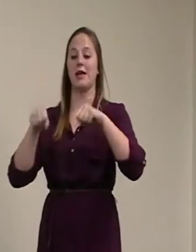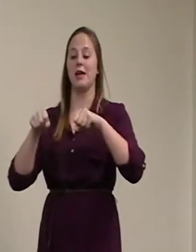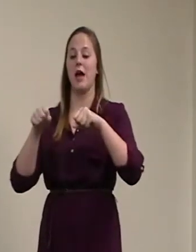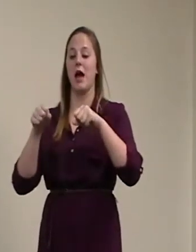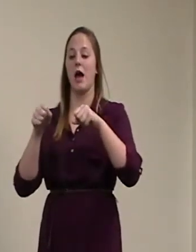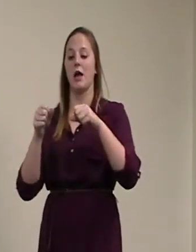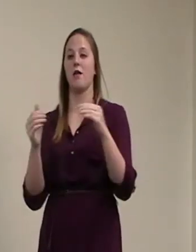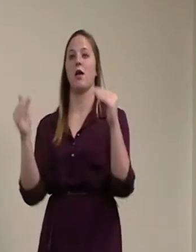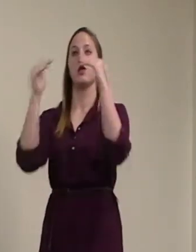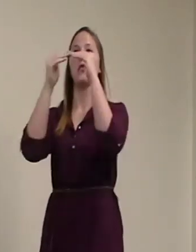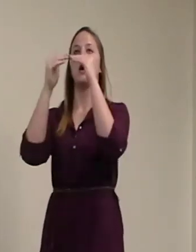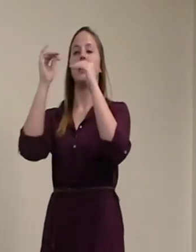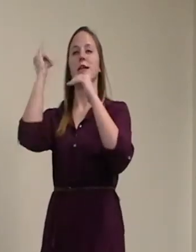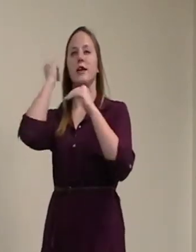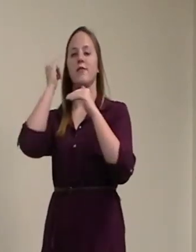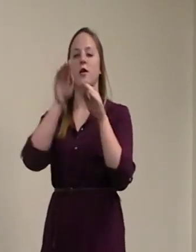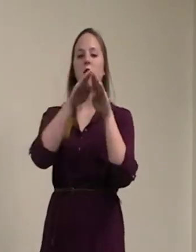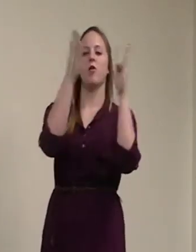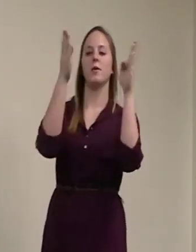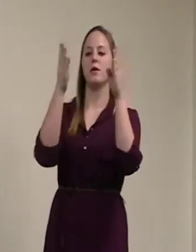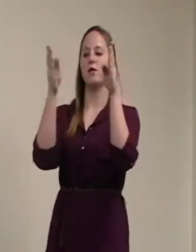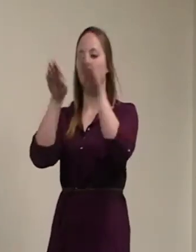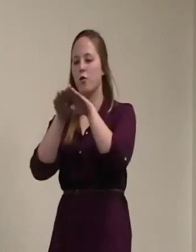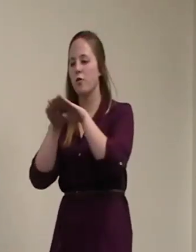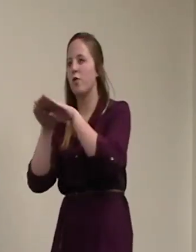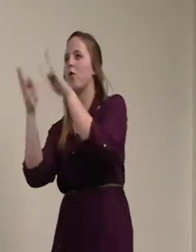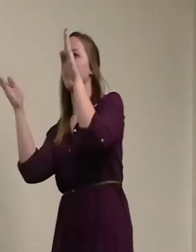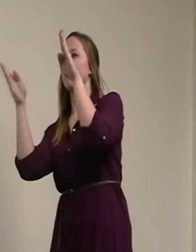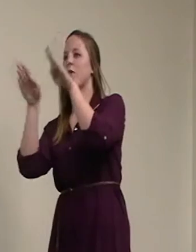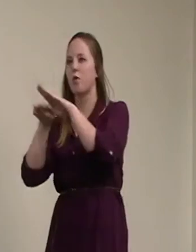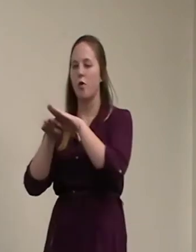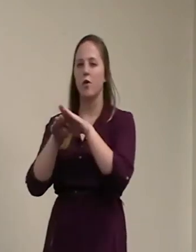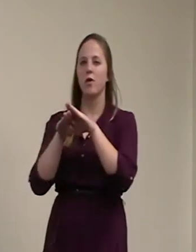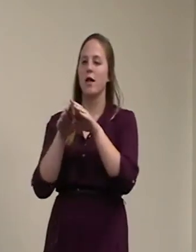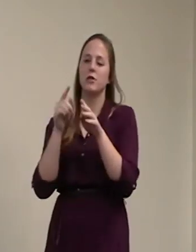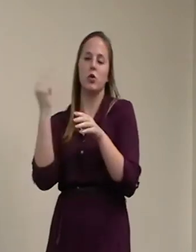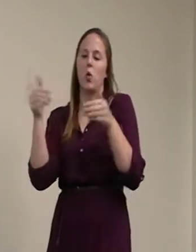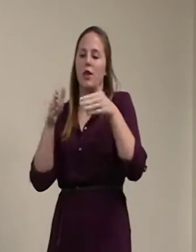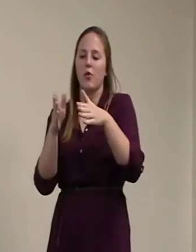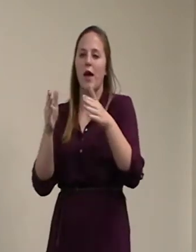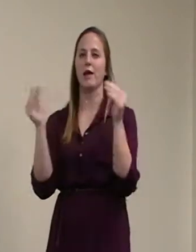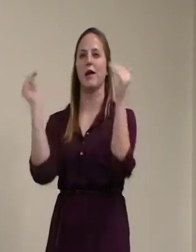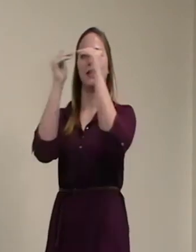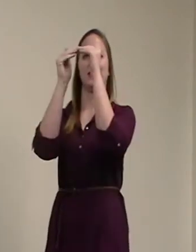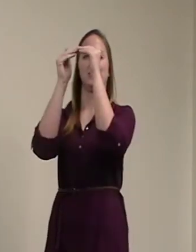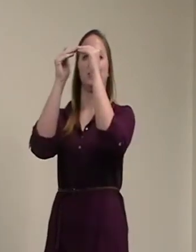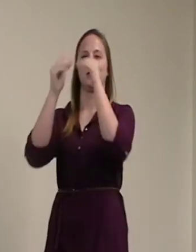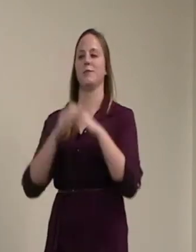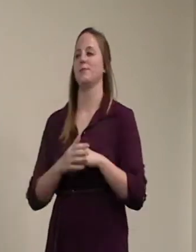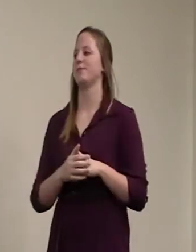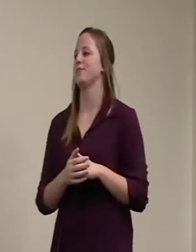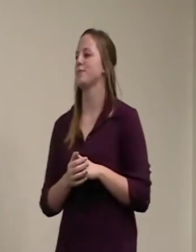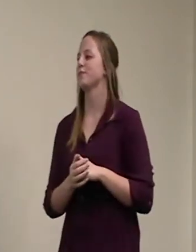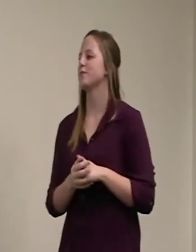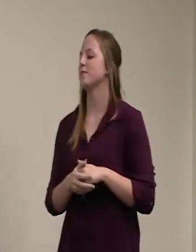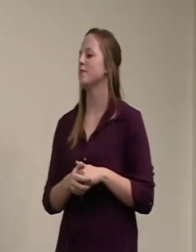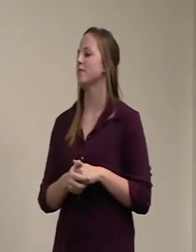with mucus from a cold, it will eventually, all that air will get absorbed,